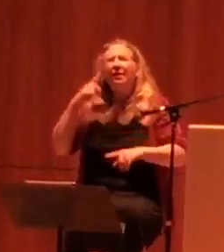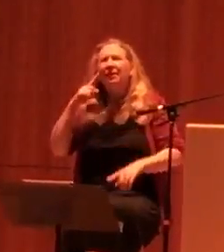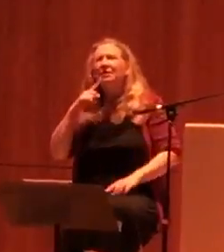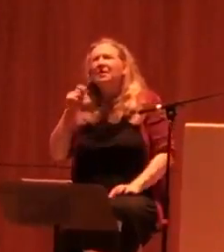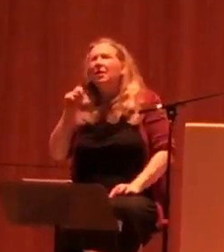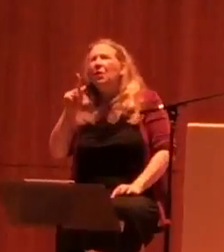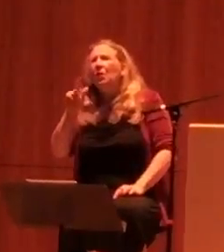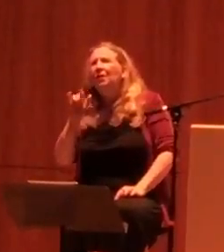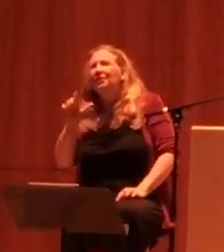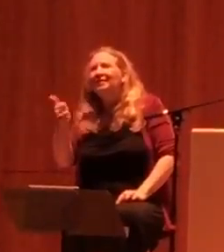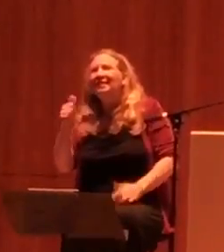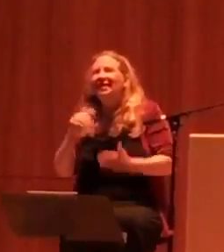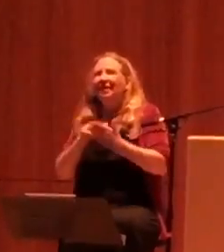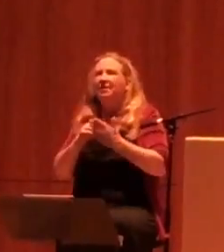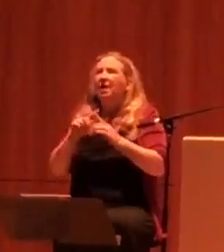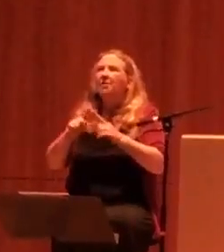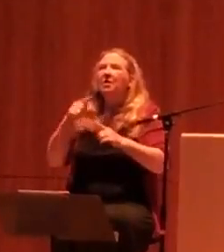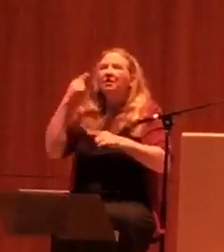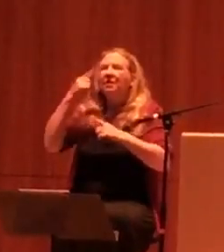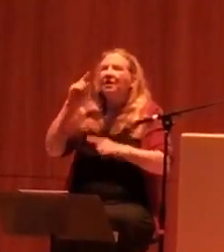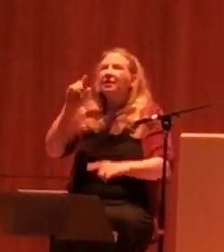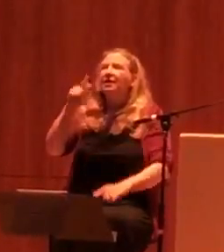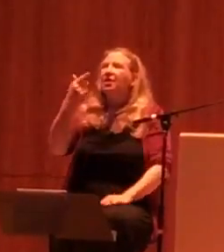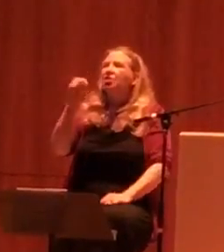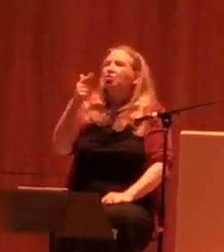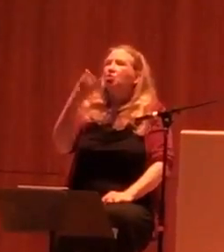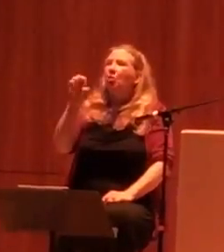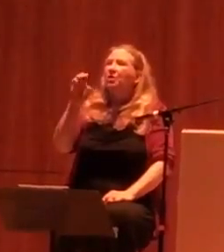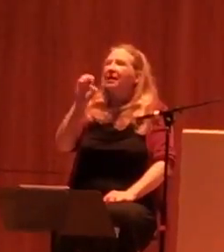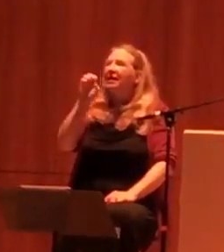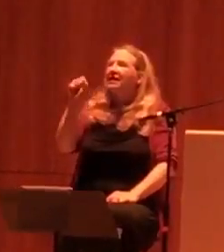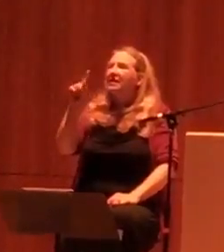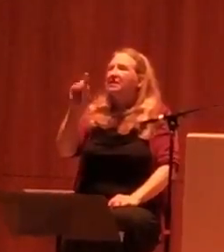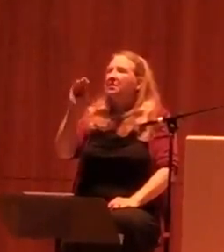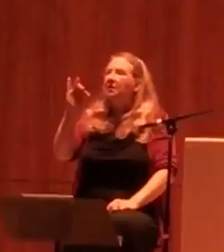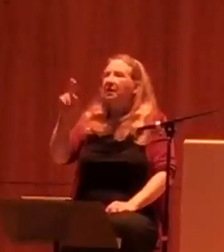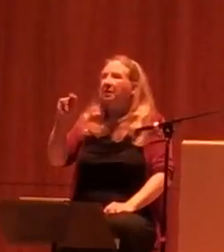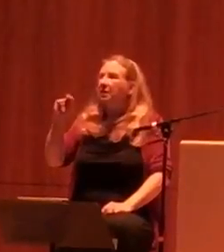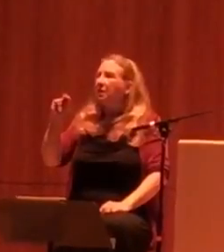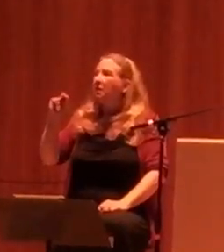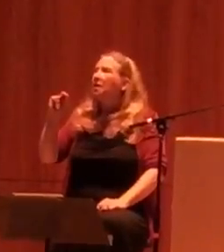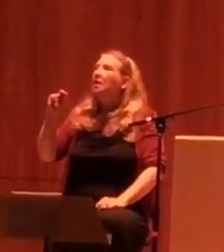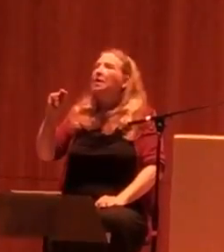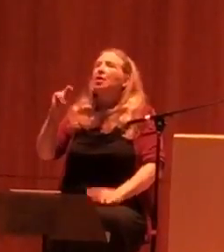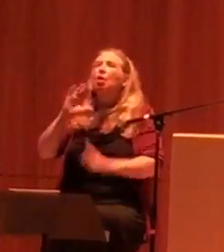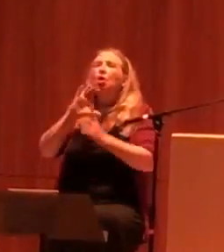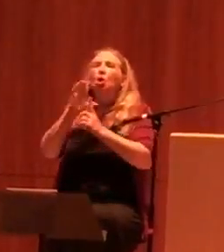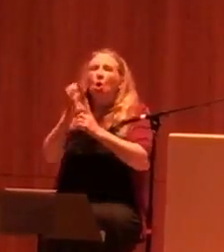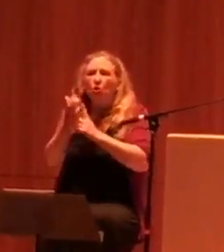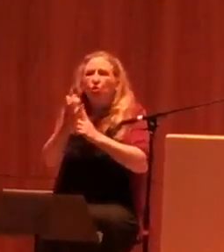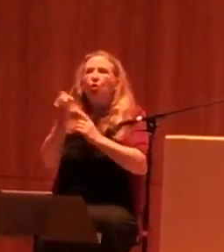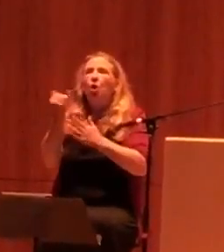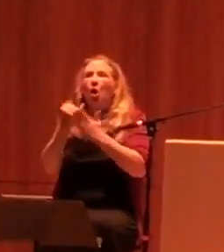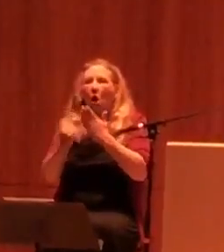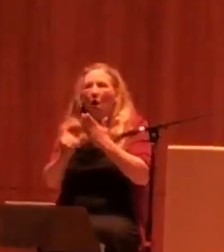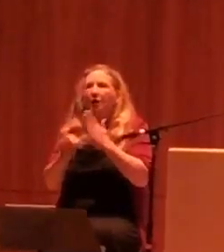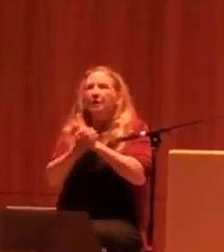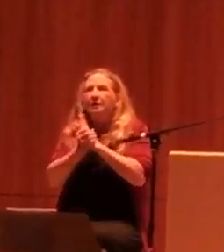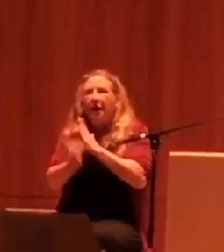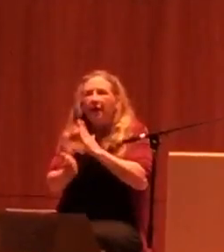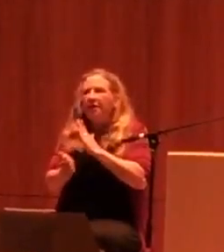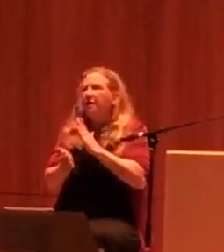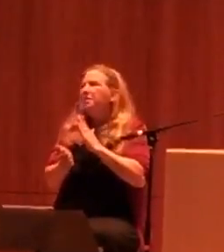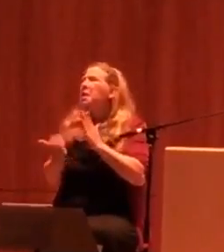But you know, you go back in time to George Eastman, arts and culture and talent is a big part of the fabric of Rochester. And the Fringe Festival brings that to